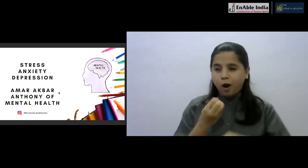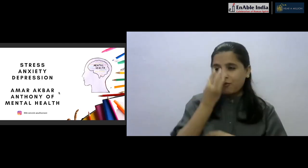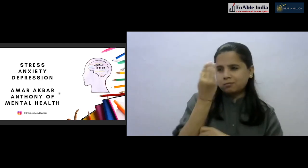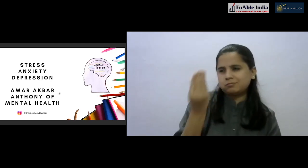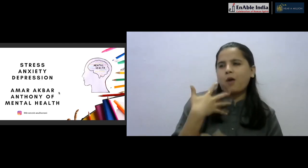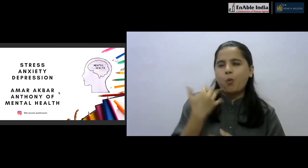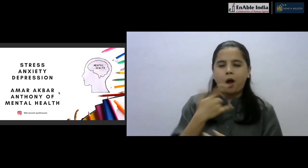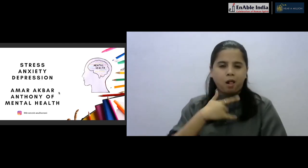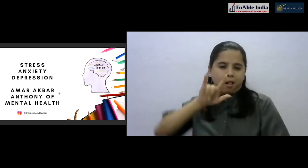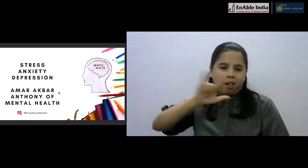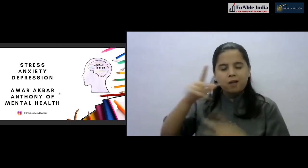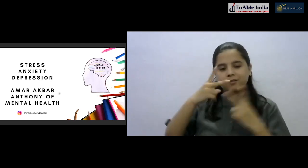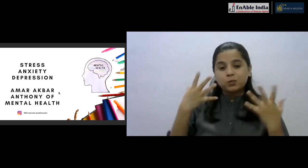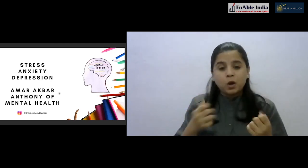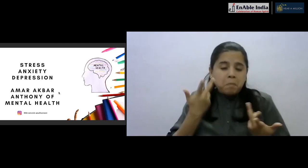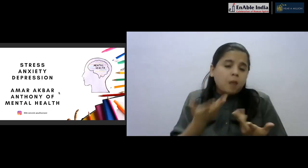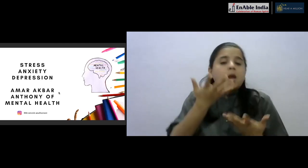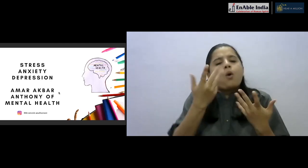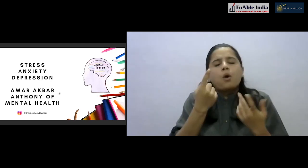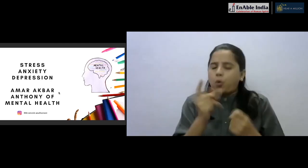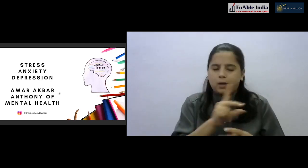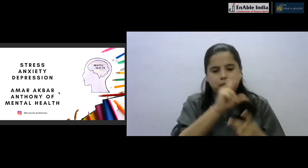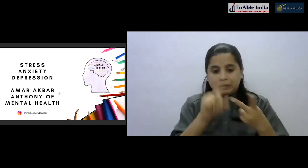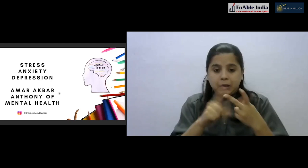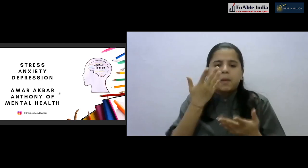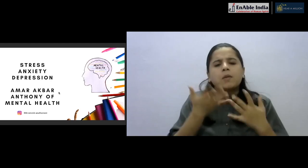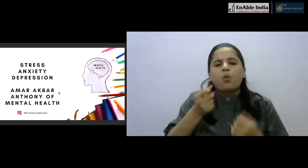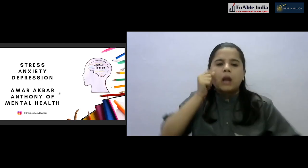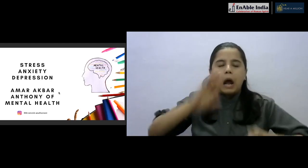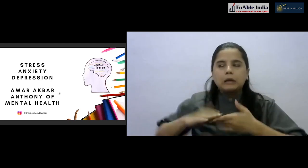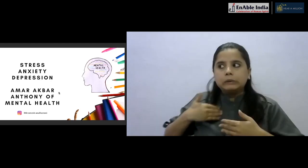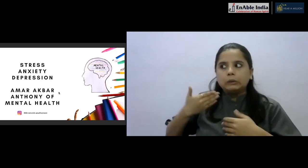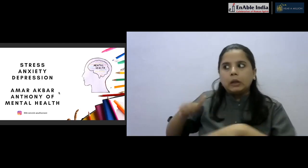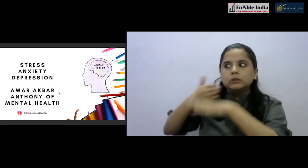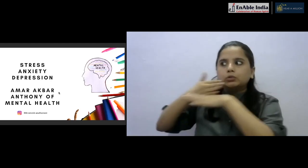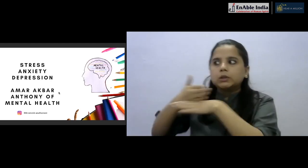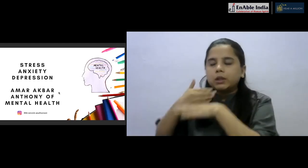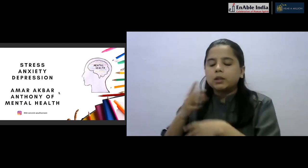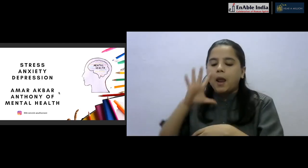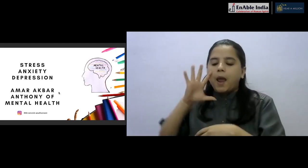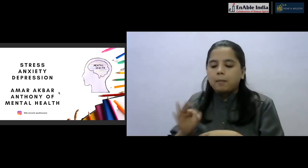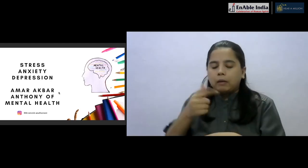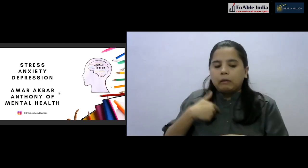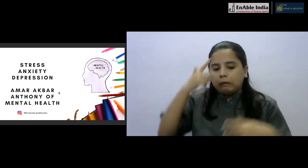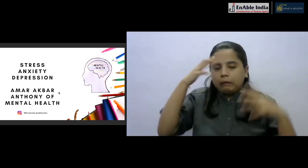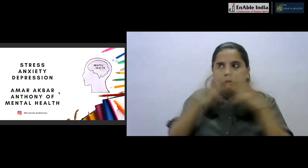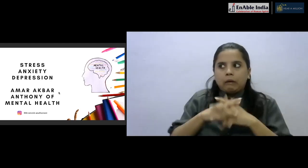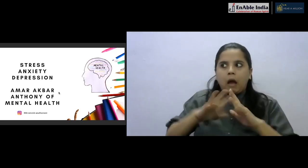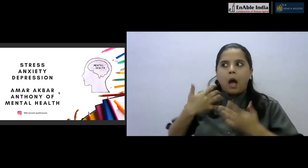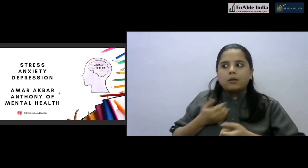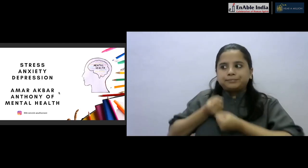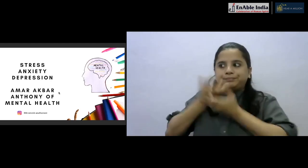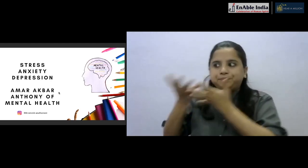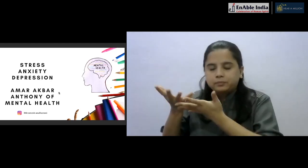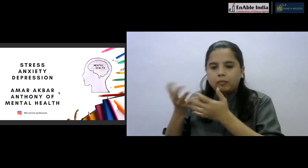Okay, or you want to share something really important with your husband. Okay, and you are feeling stressed about it,